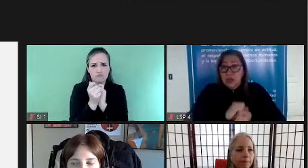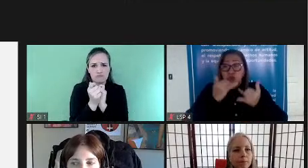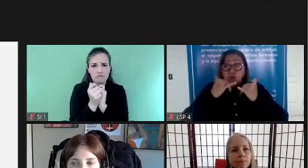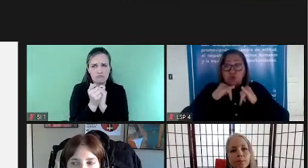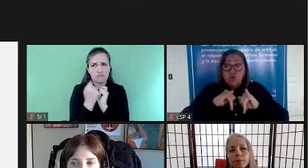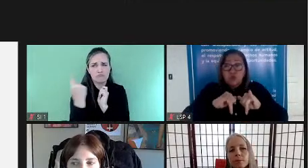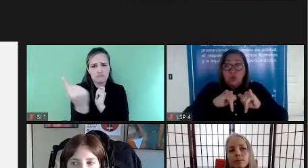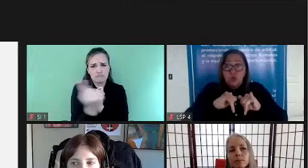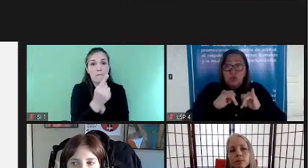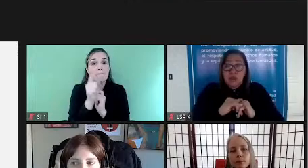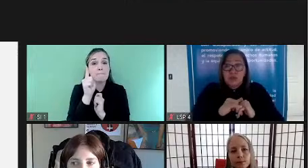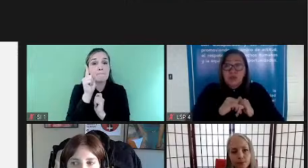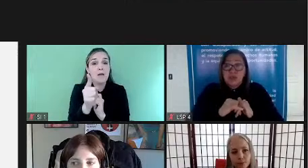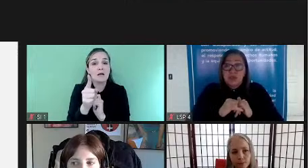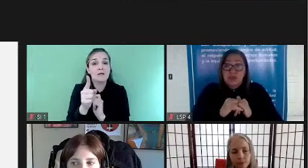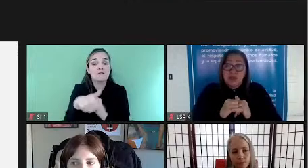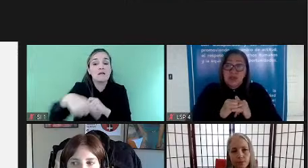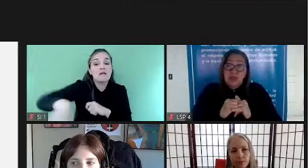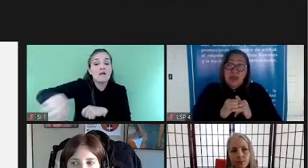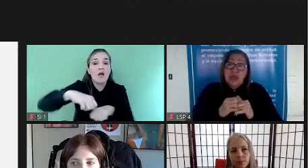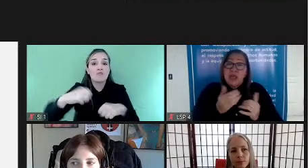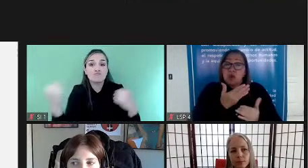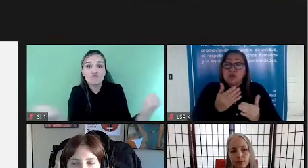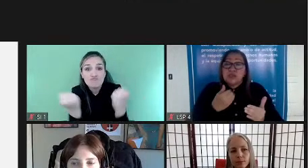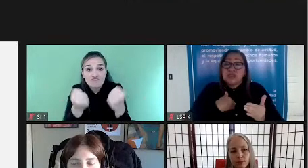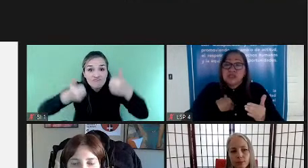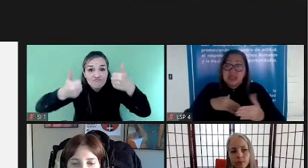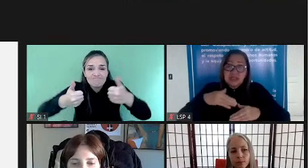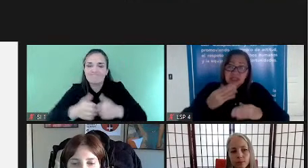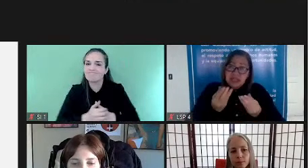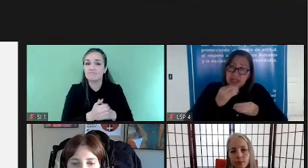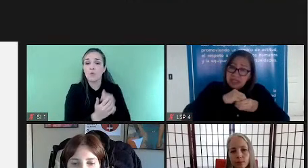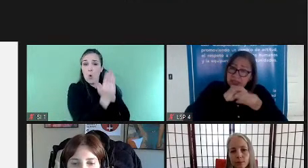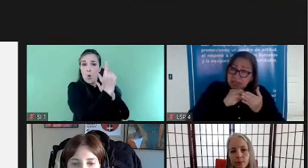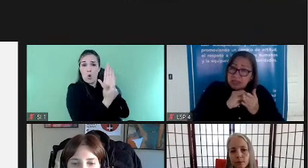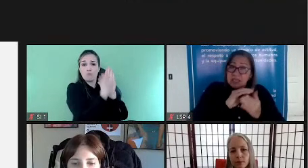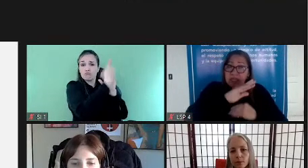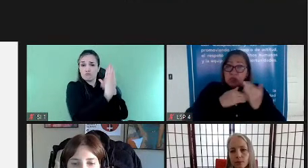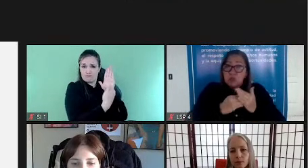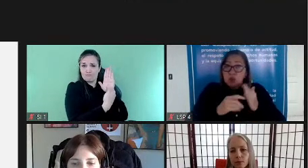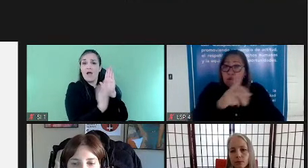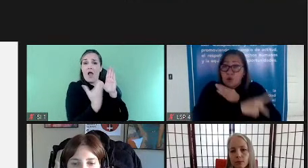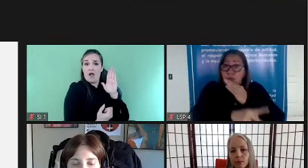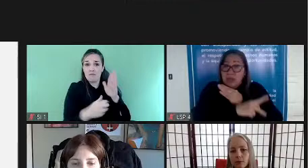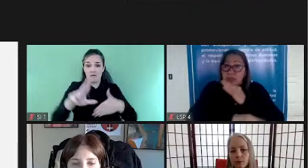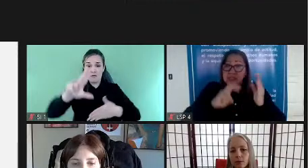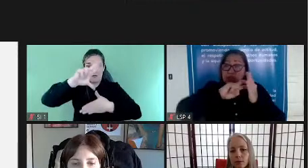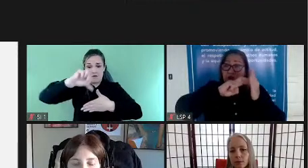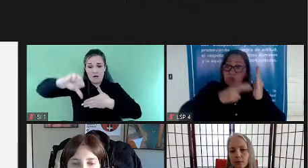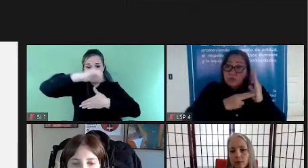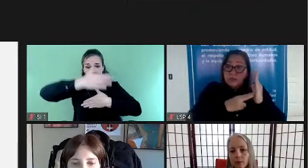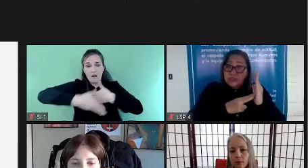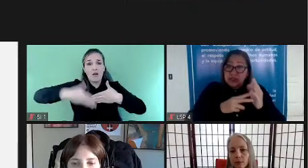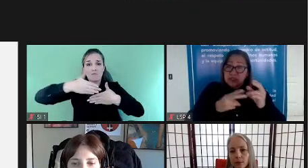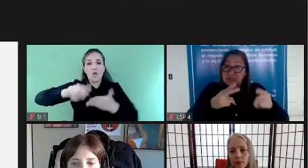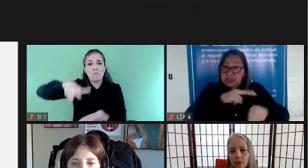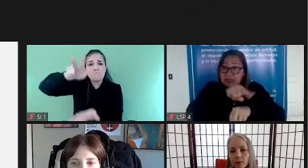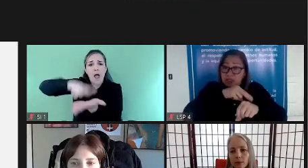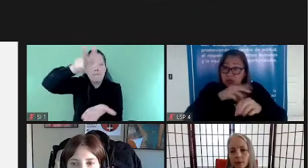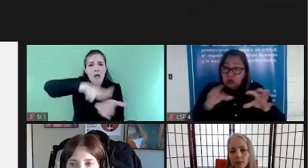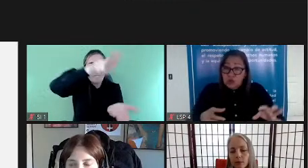of legal and institutional changes however there is still a challenge in the implementation all of the countries have ratified the young